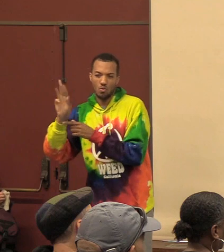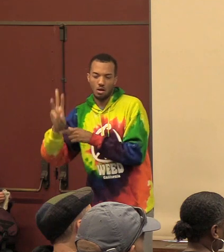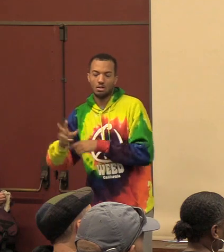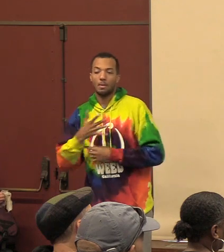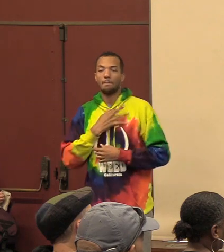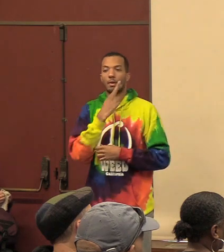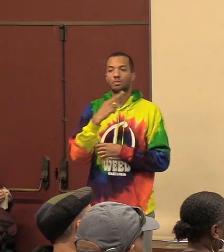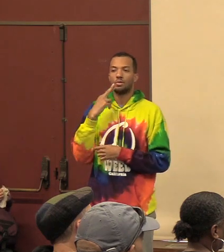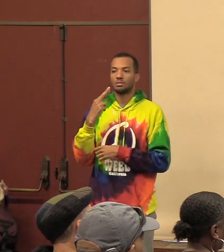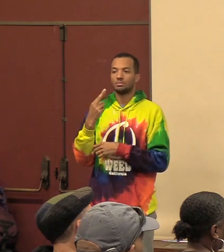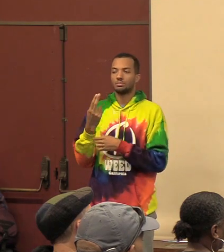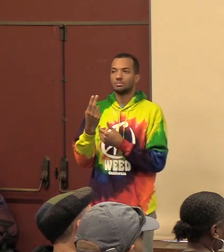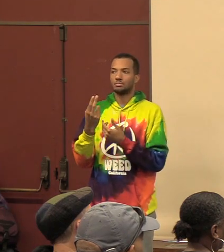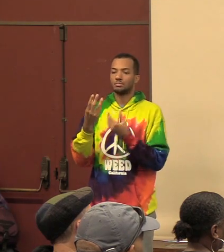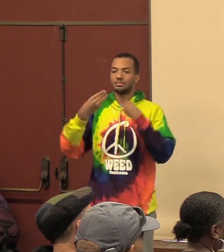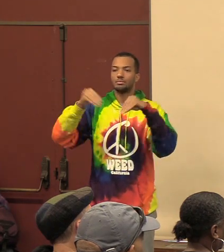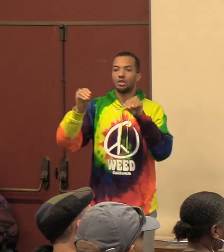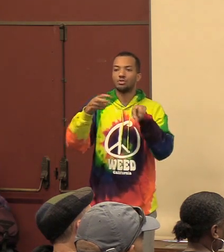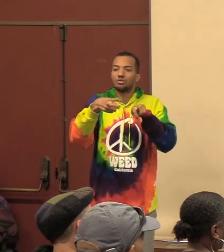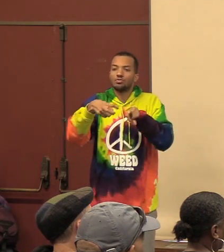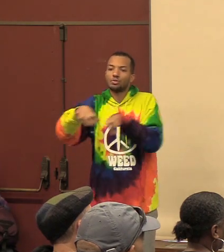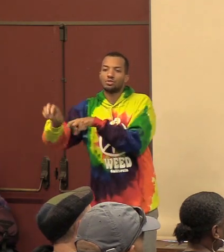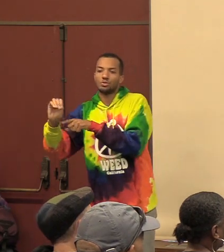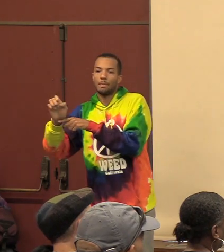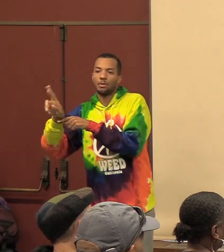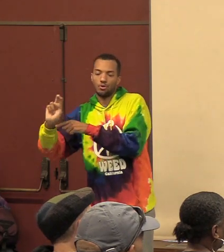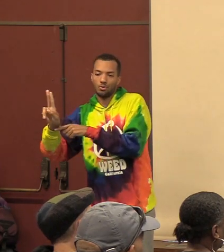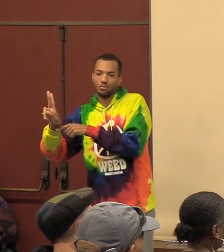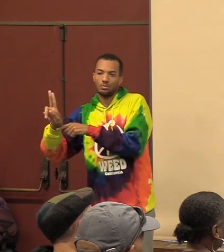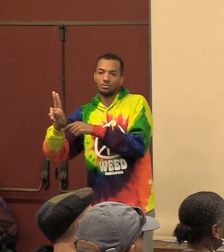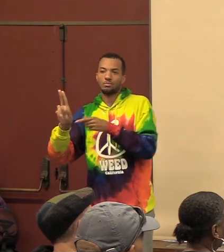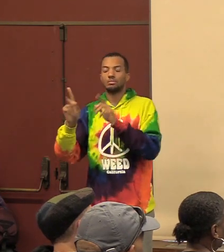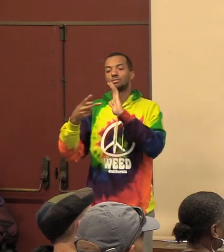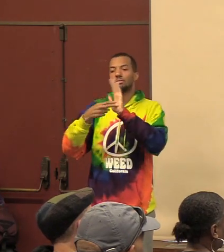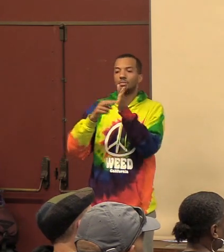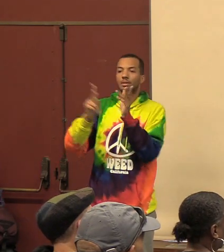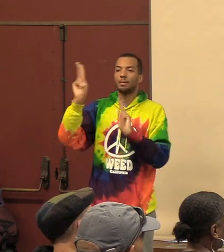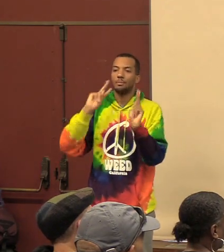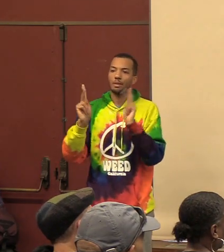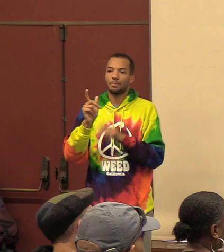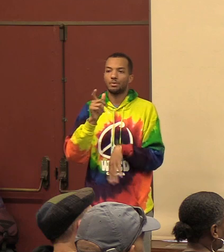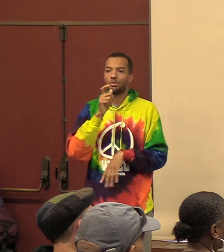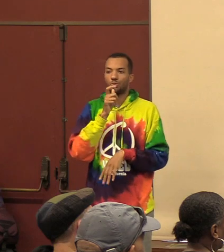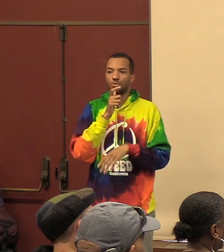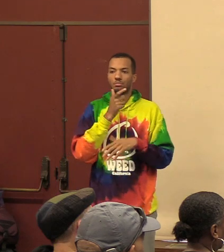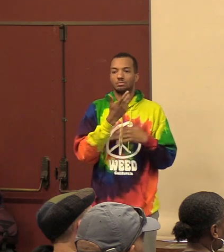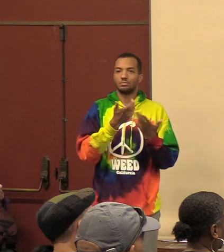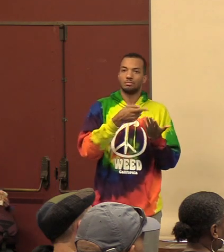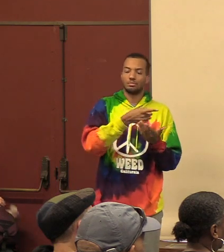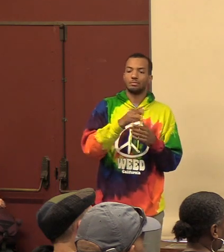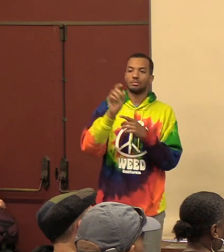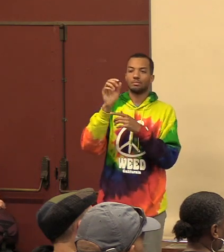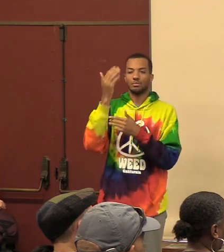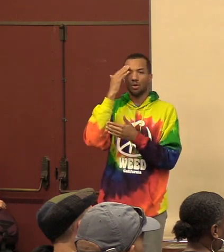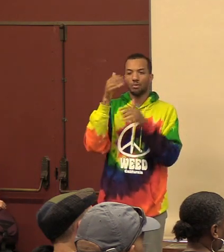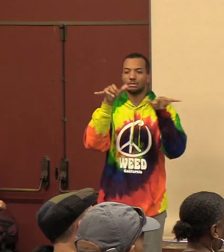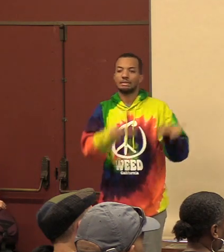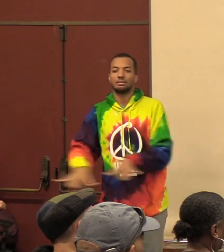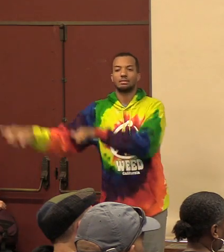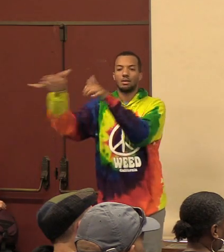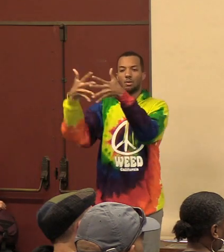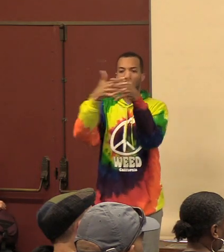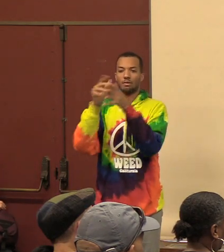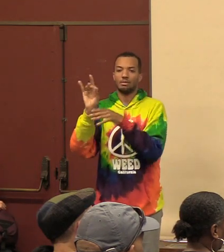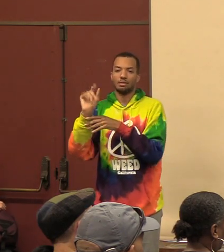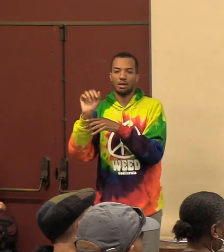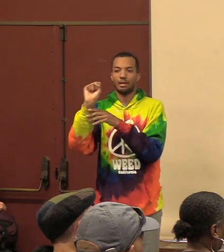sells a transitional menu. It's a menu for anybody coming in that's heavy on the standard American diet, and you